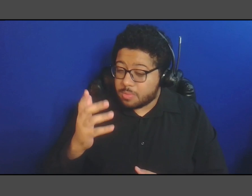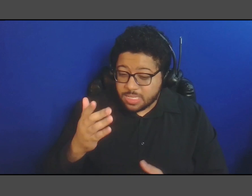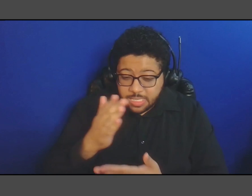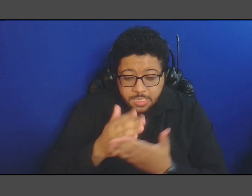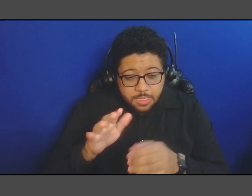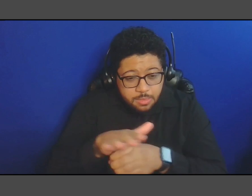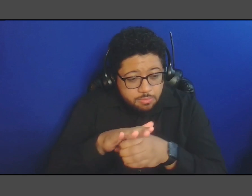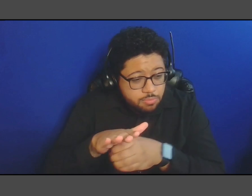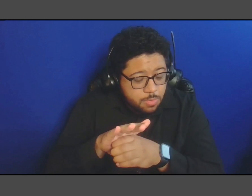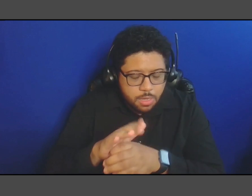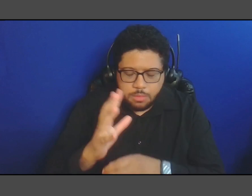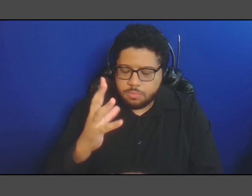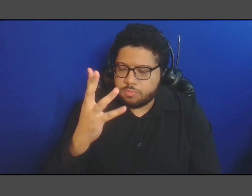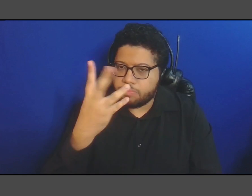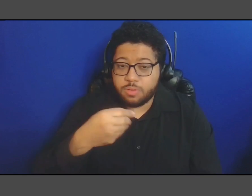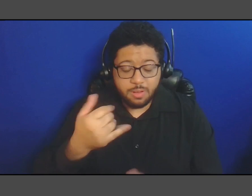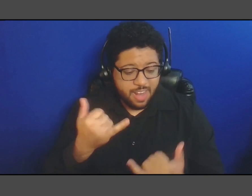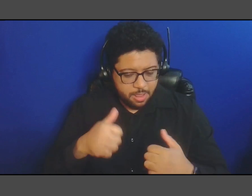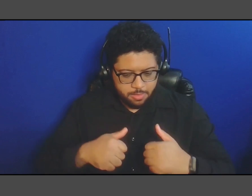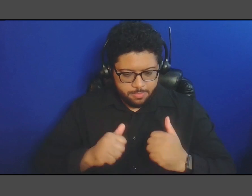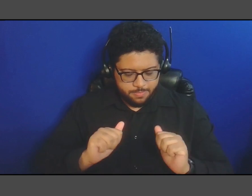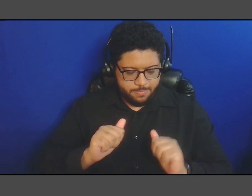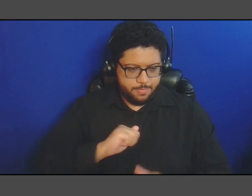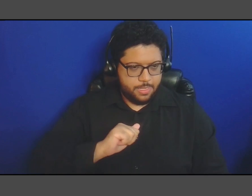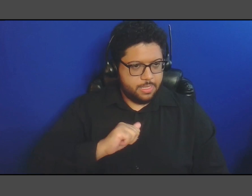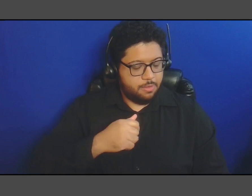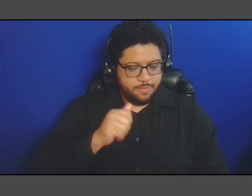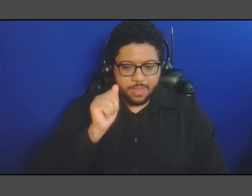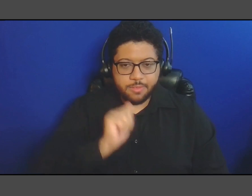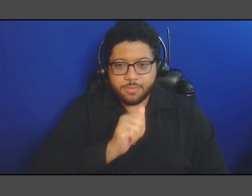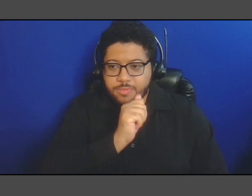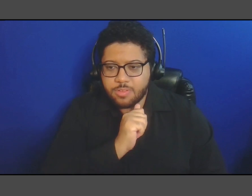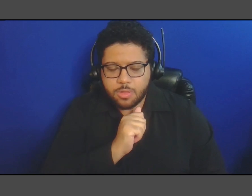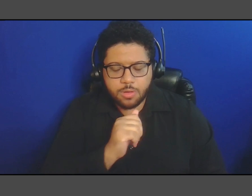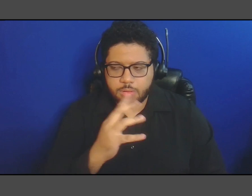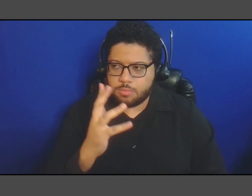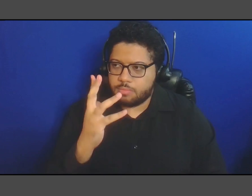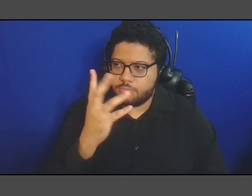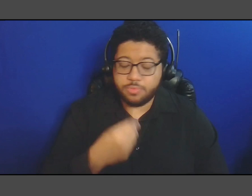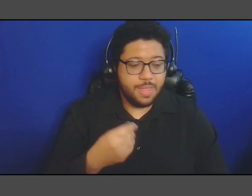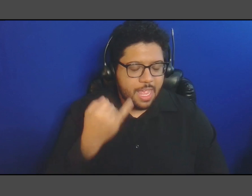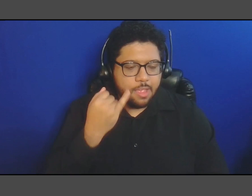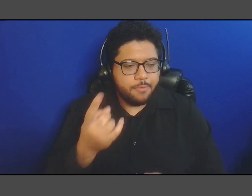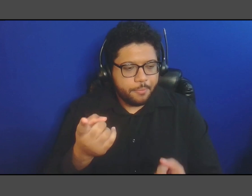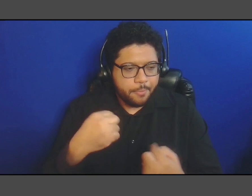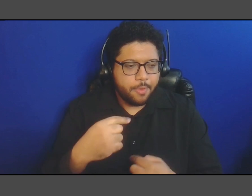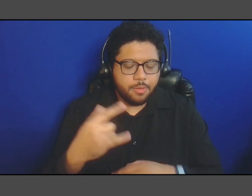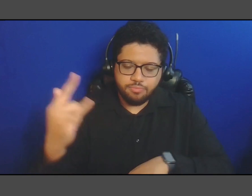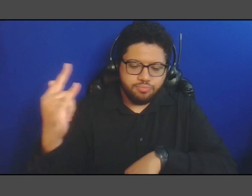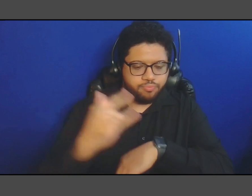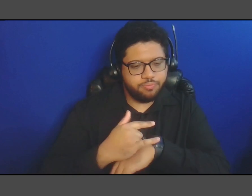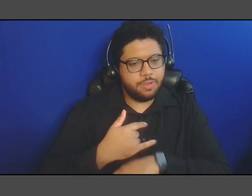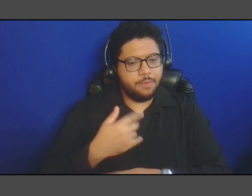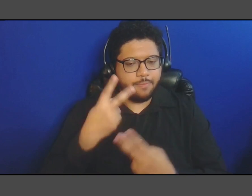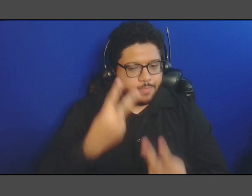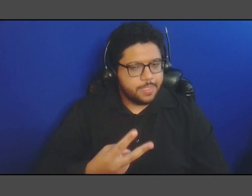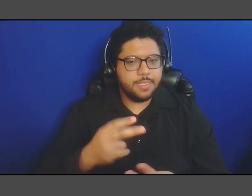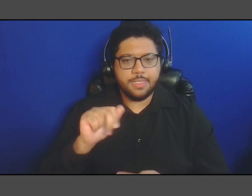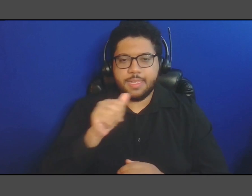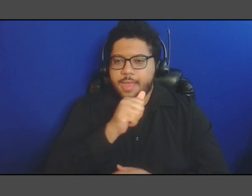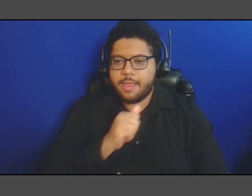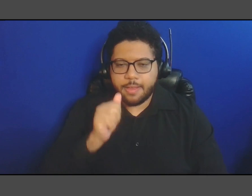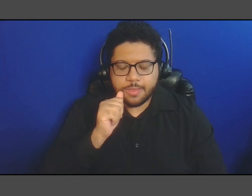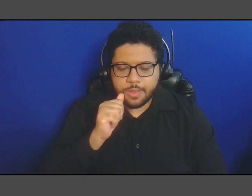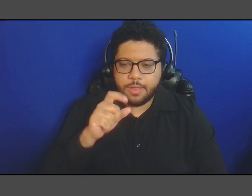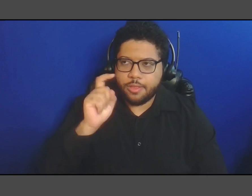in Arizona today. Nobody comes to Arizona without thinking, or at least visiting, or at least thinking about the